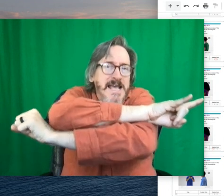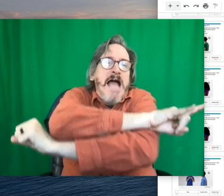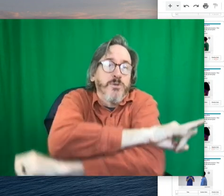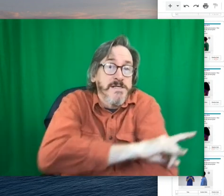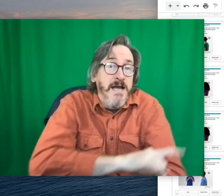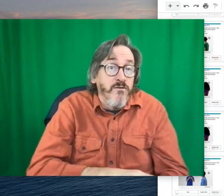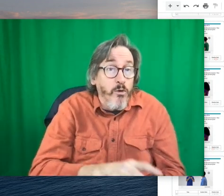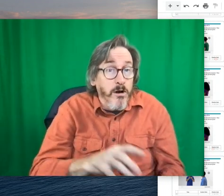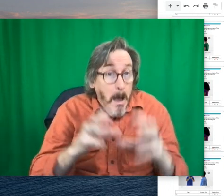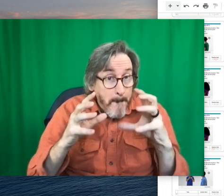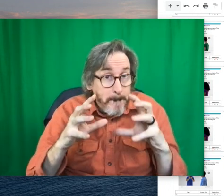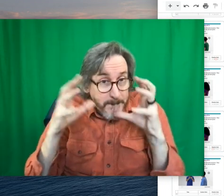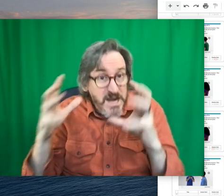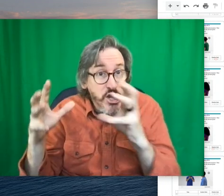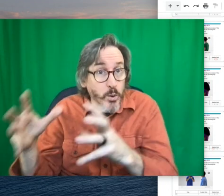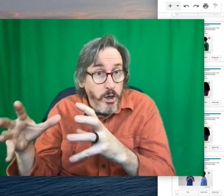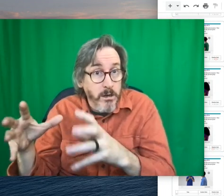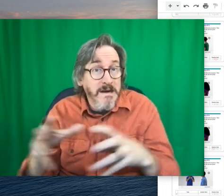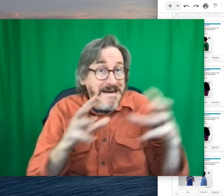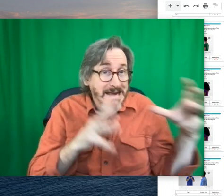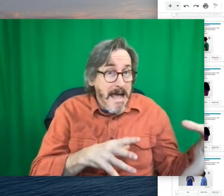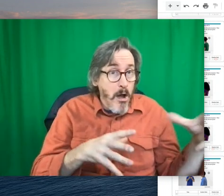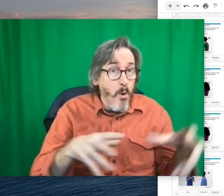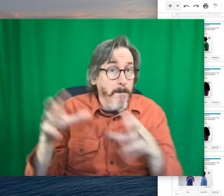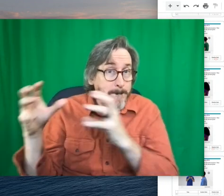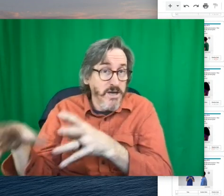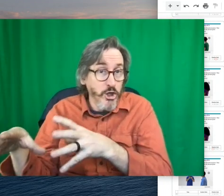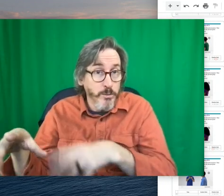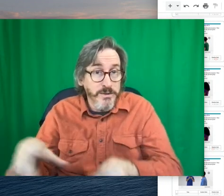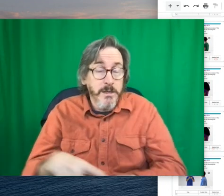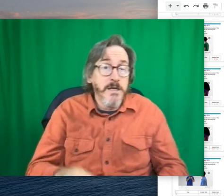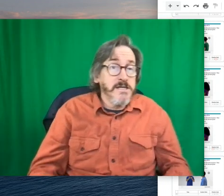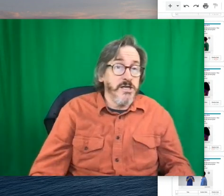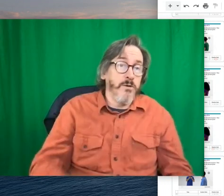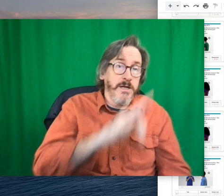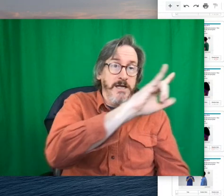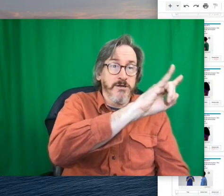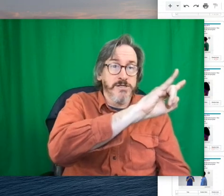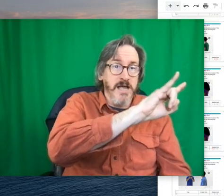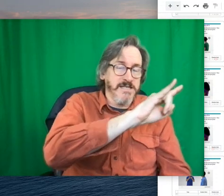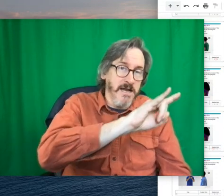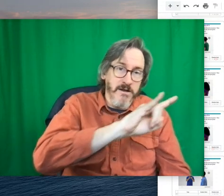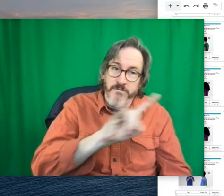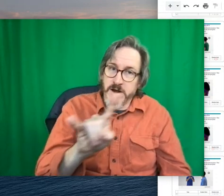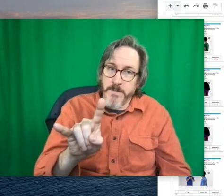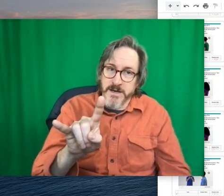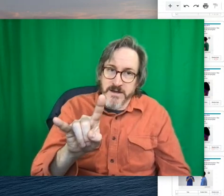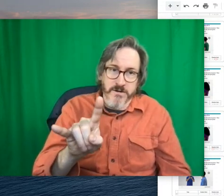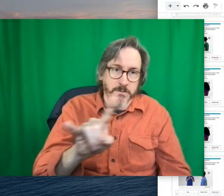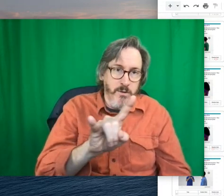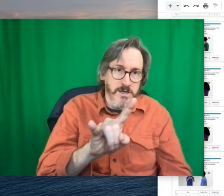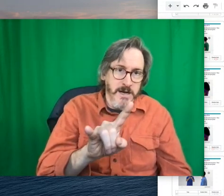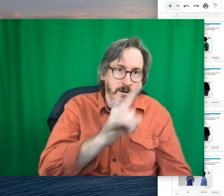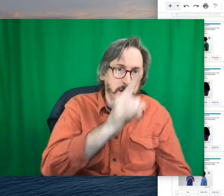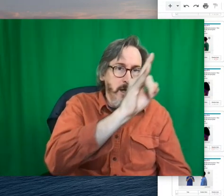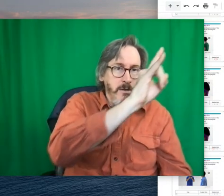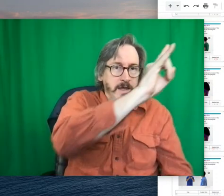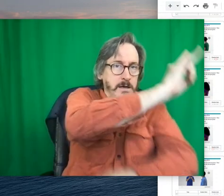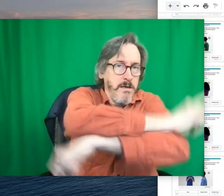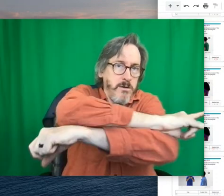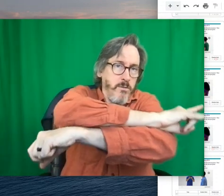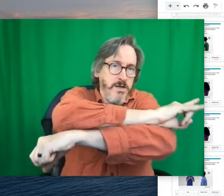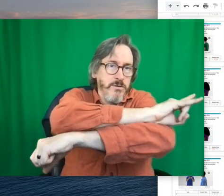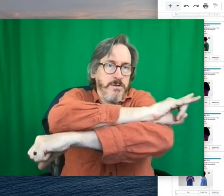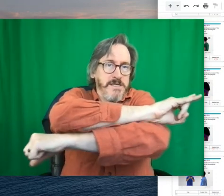This is the actual sign for manure, cow poop. So here's, as and a friend of mine, deaf friend, pointed out